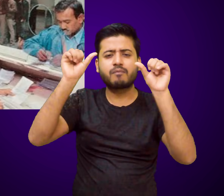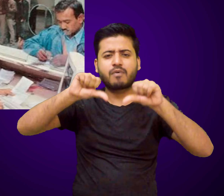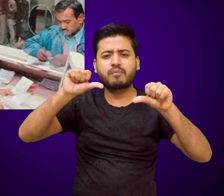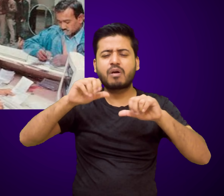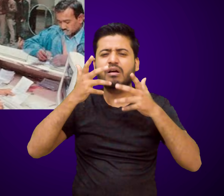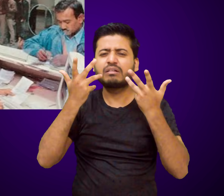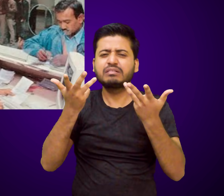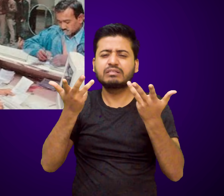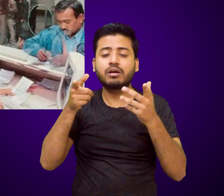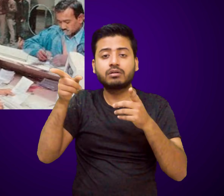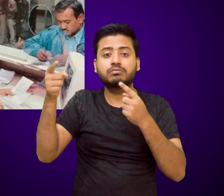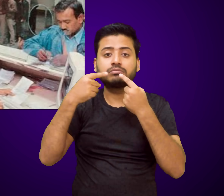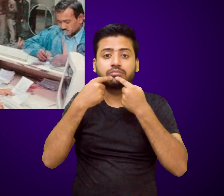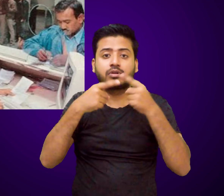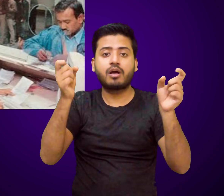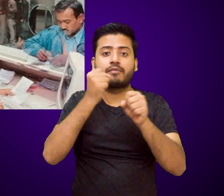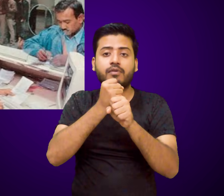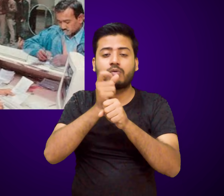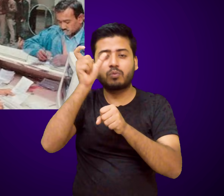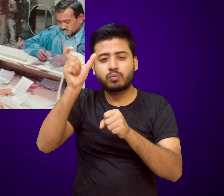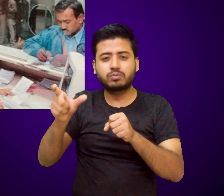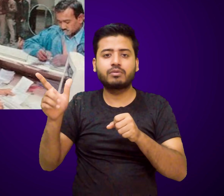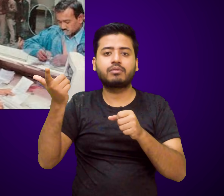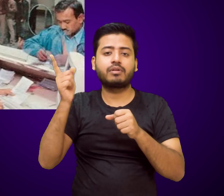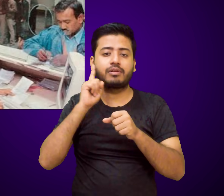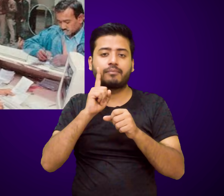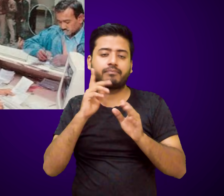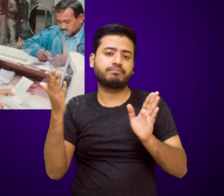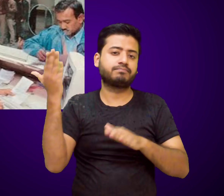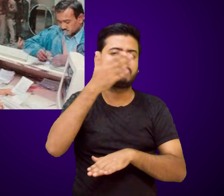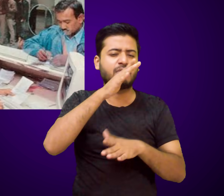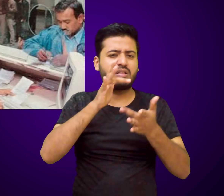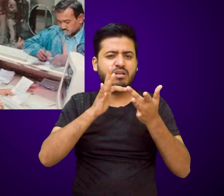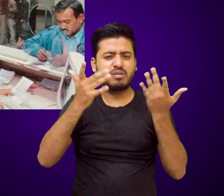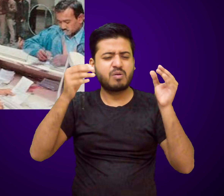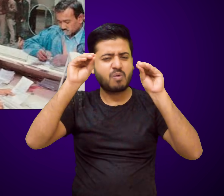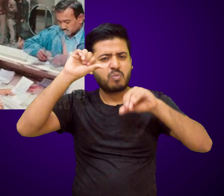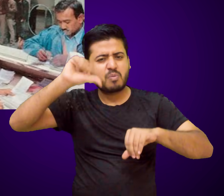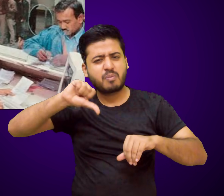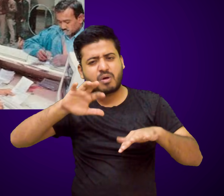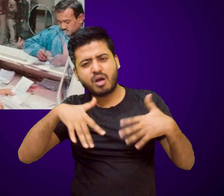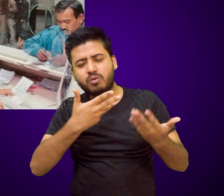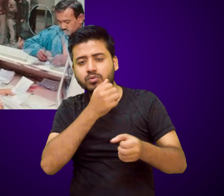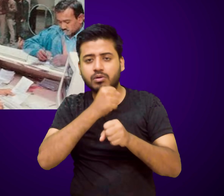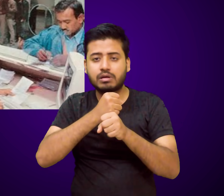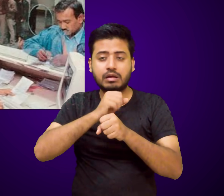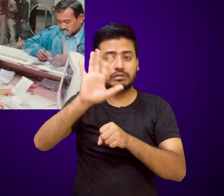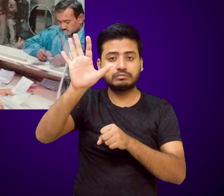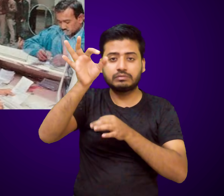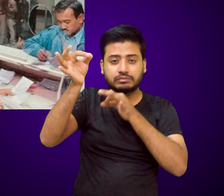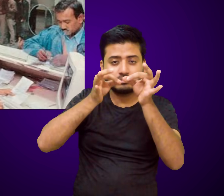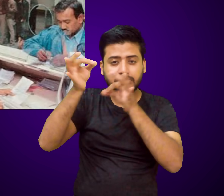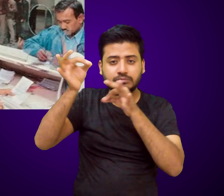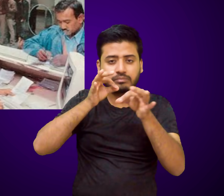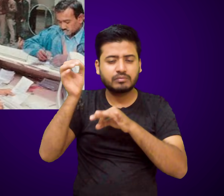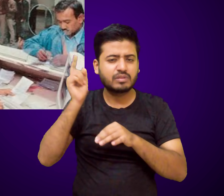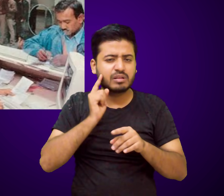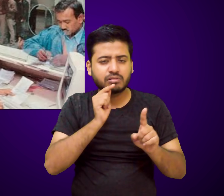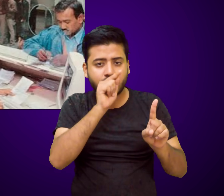government. The UDID portal will remove the rejected application from the system once the appeal period expires, allowing you to